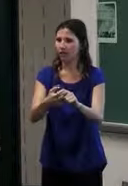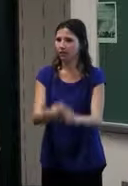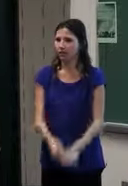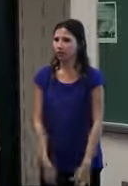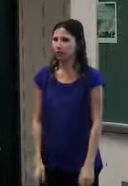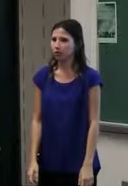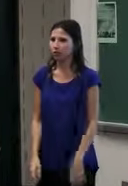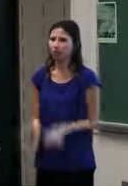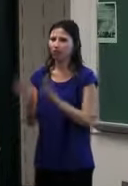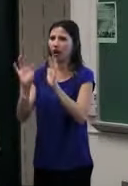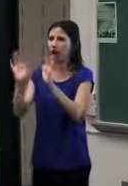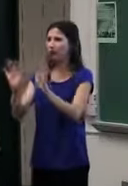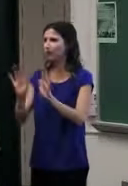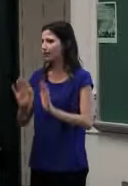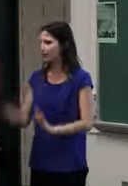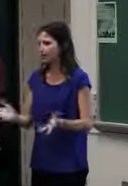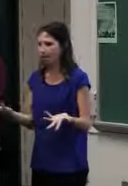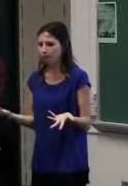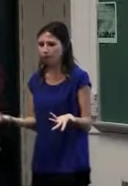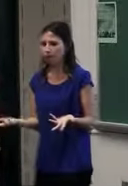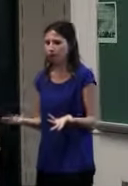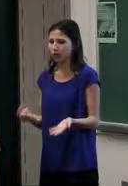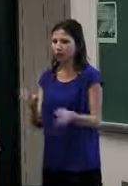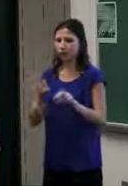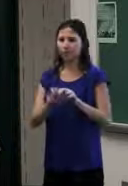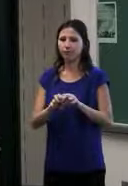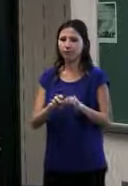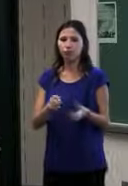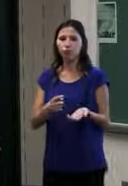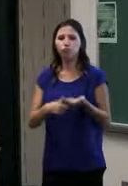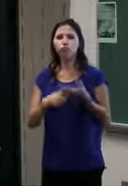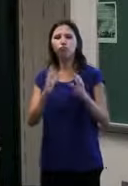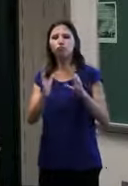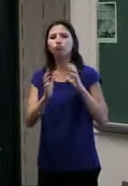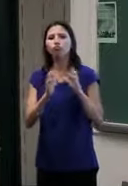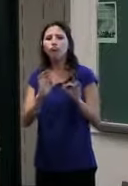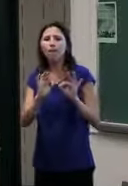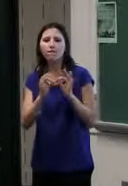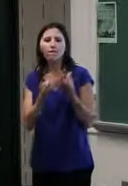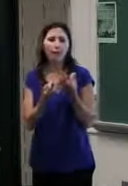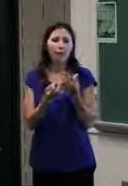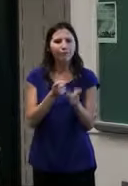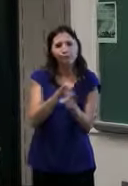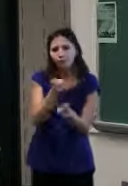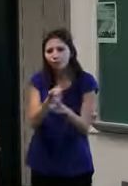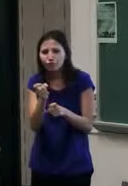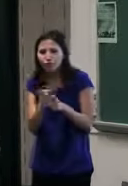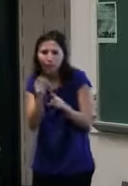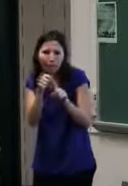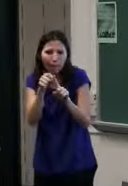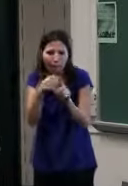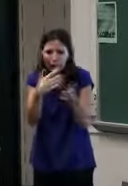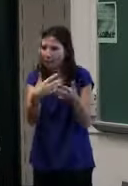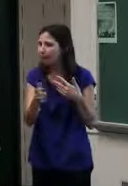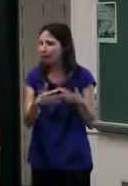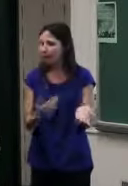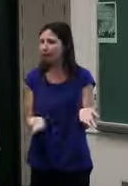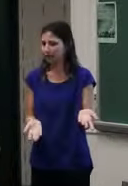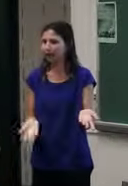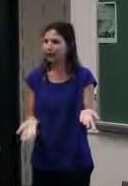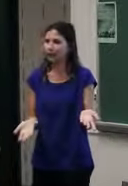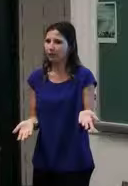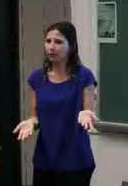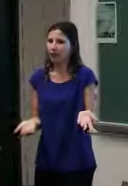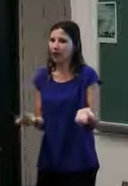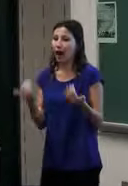It was just great to be able to just sit and chat with them as like friends and family, and I felt myself improving. I know